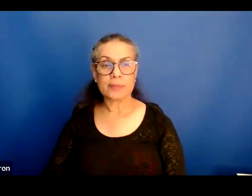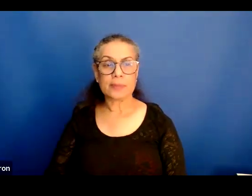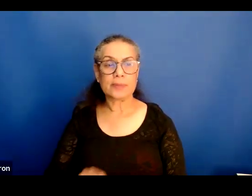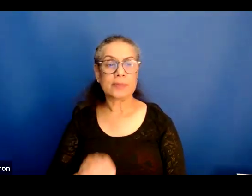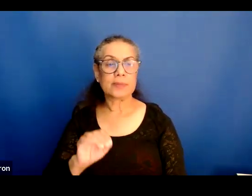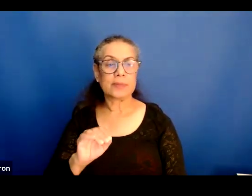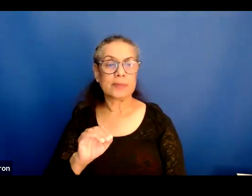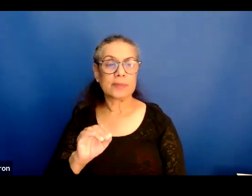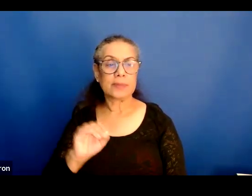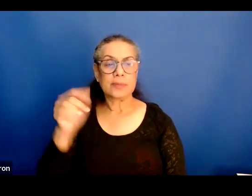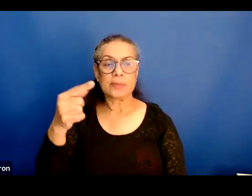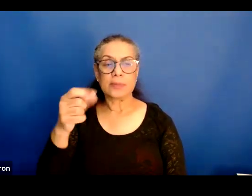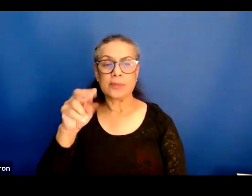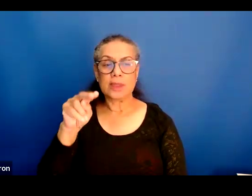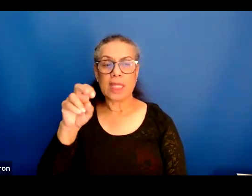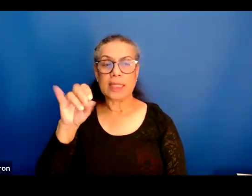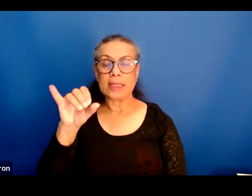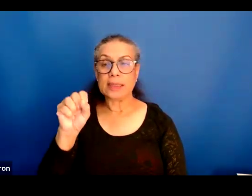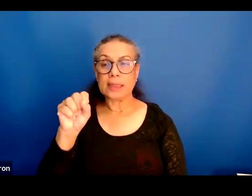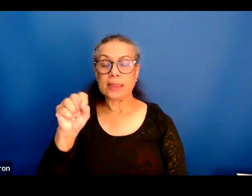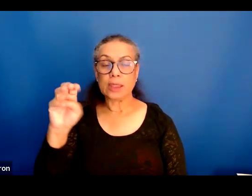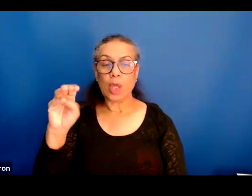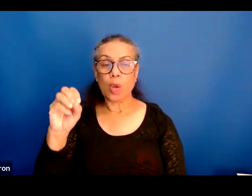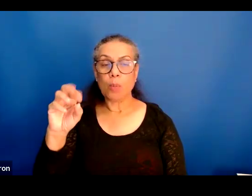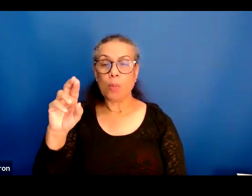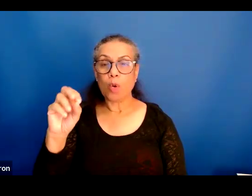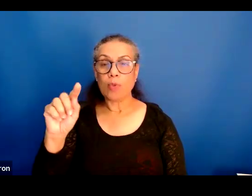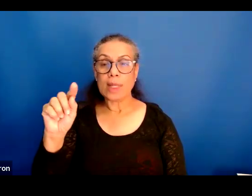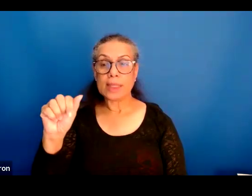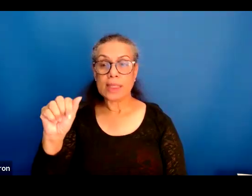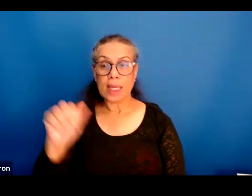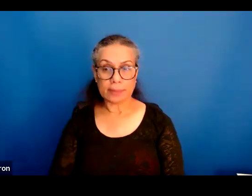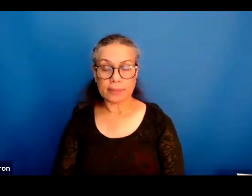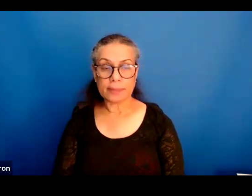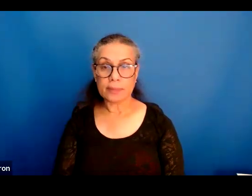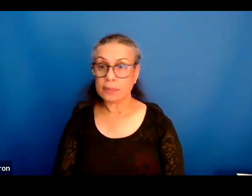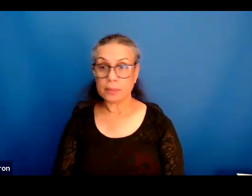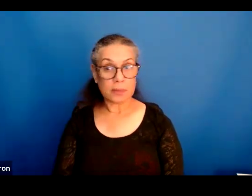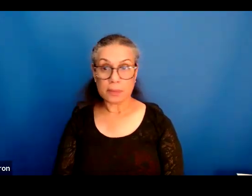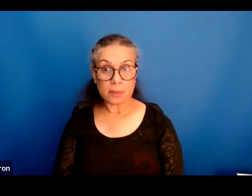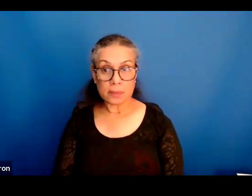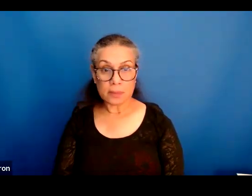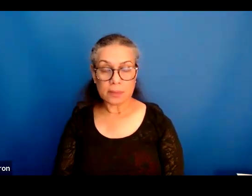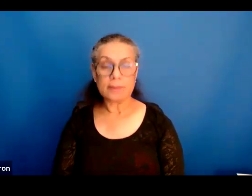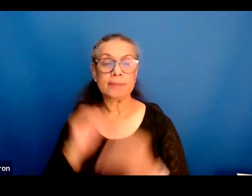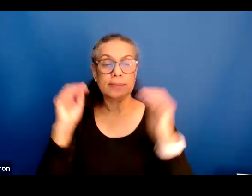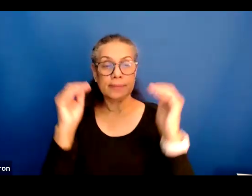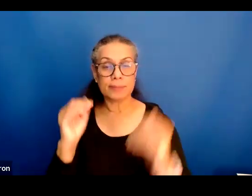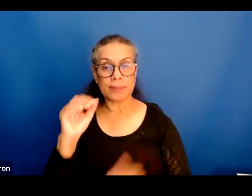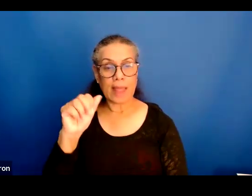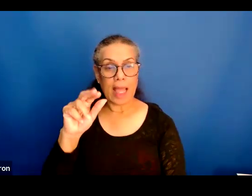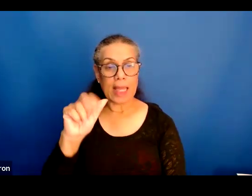Genesis Moreta. Genesis Moreta. No. Anna